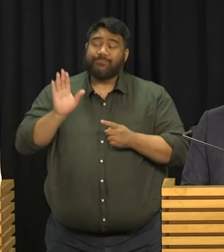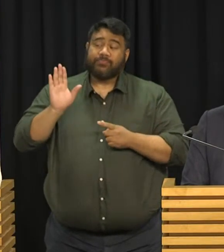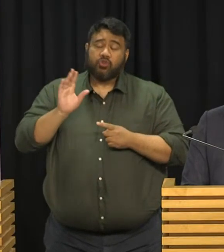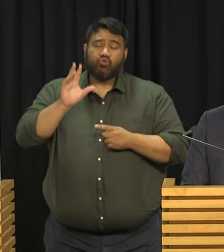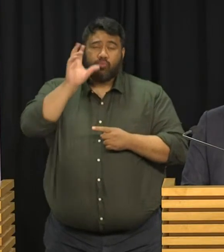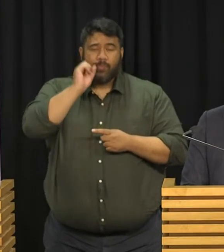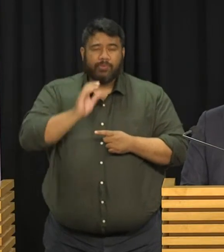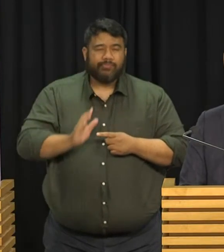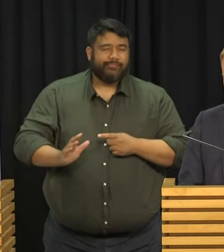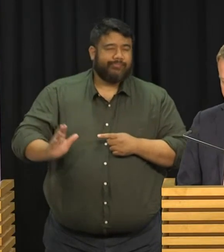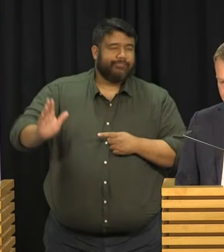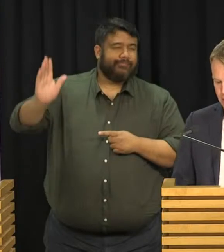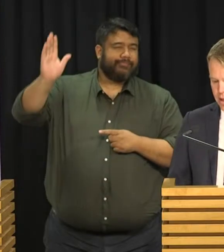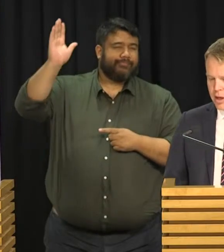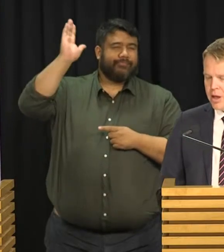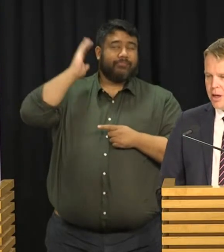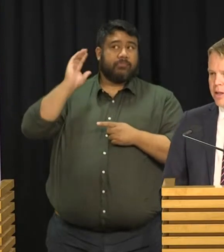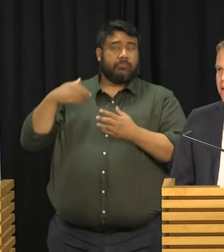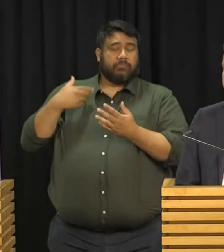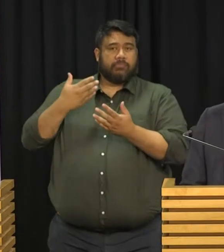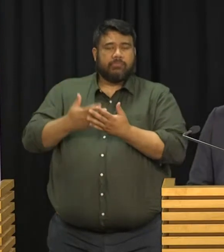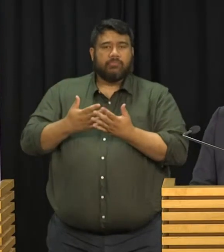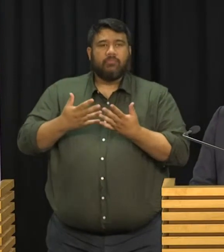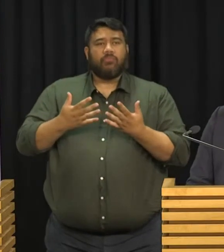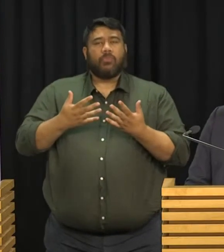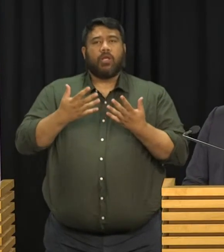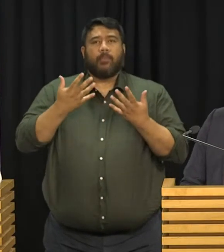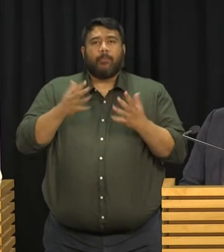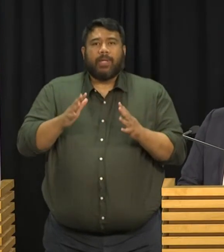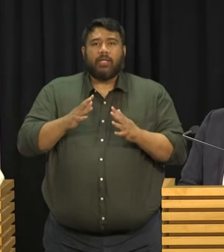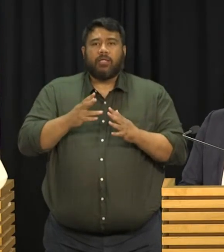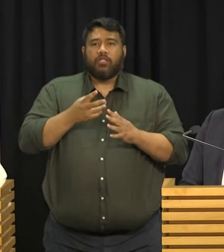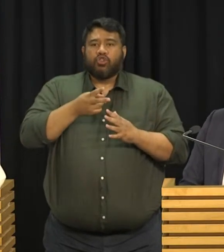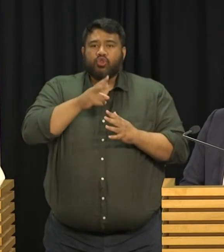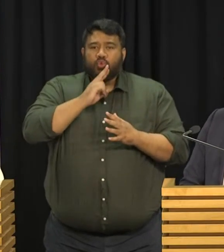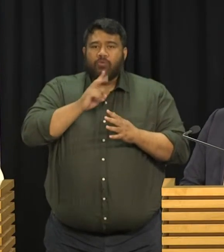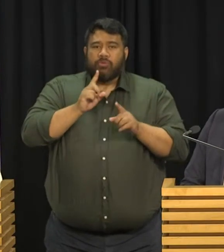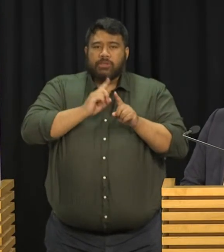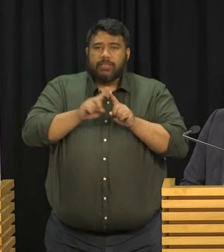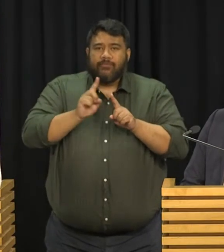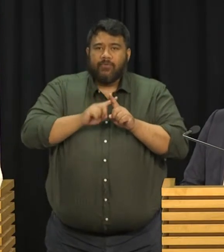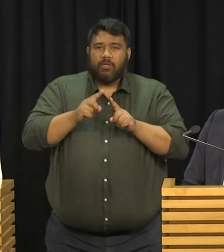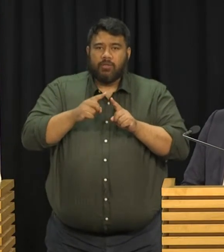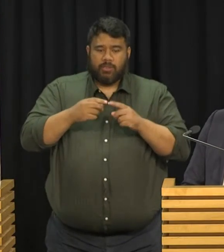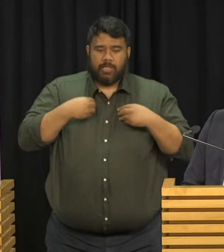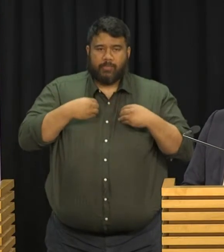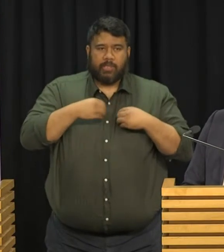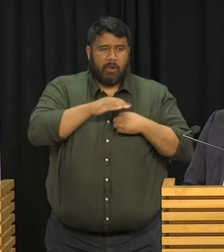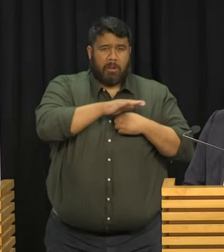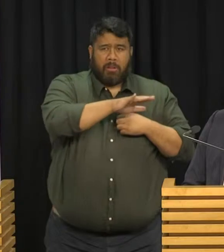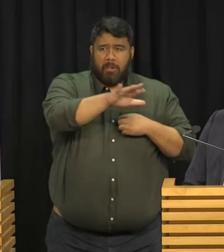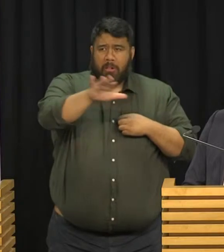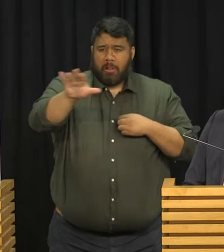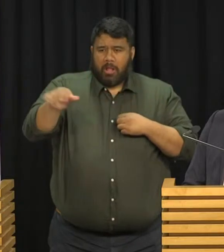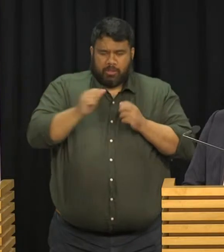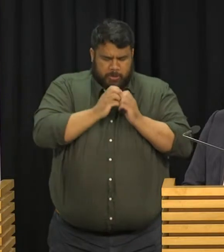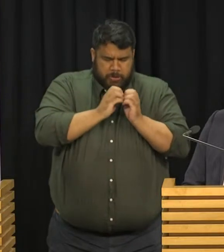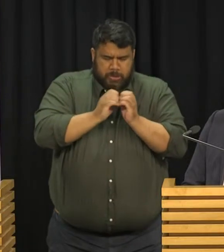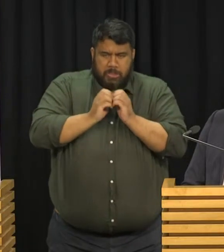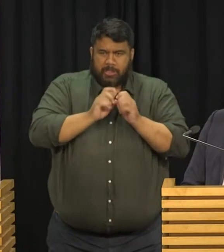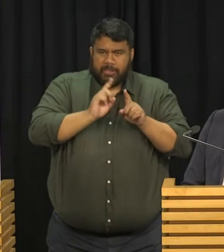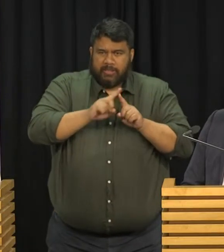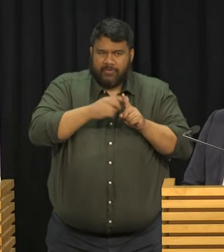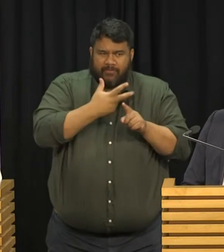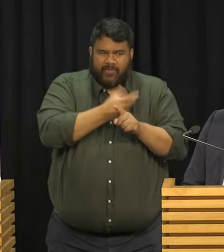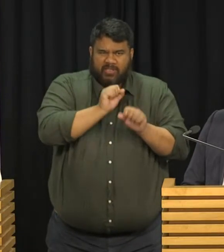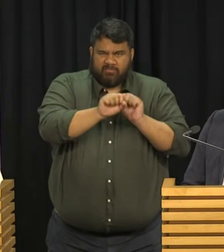over, I believe, 200 vaccines in development at any given time. And what we strategically sat down and decided